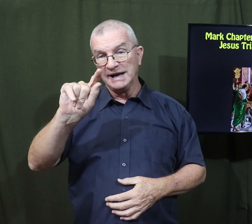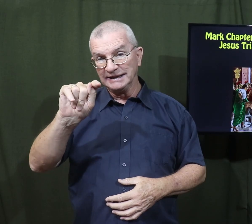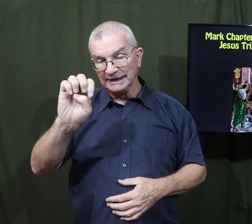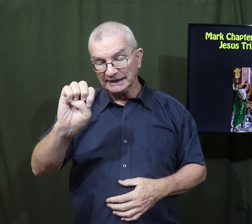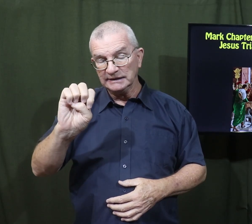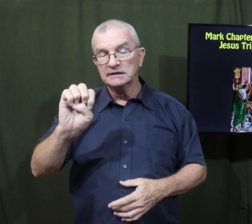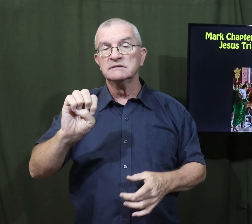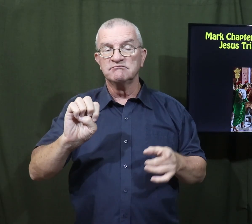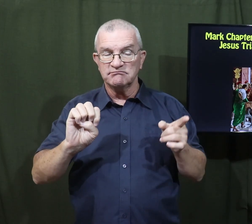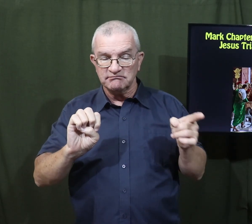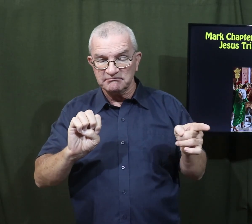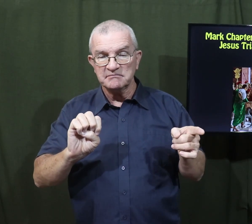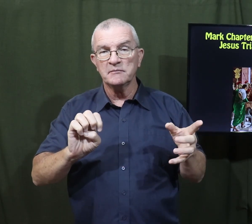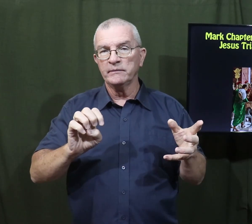and he